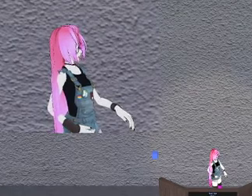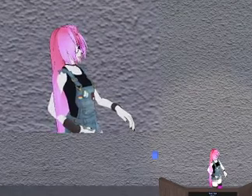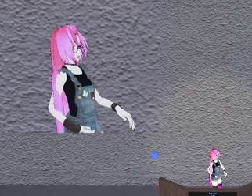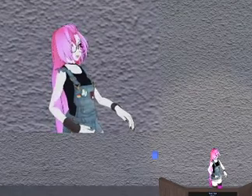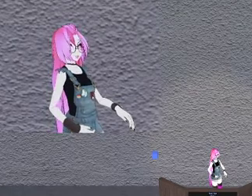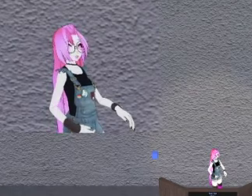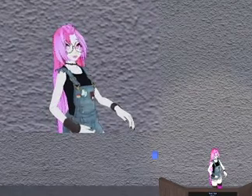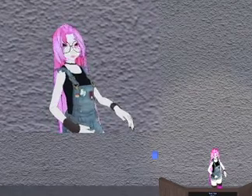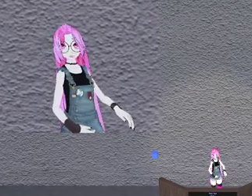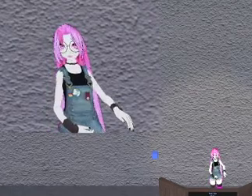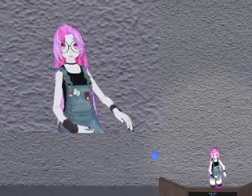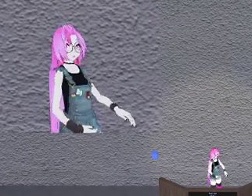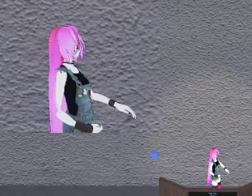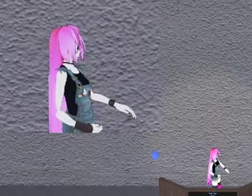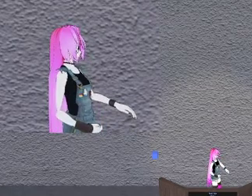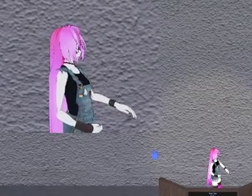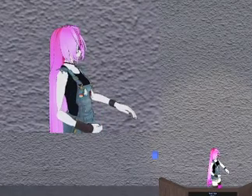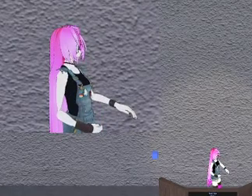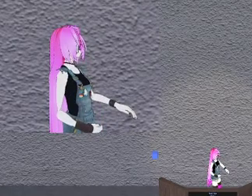oh.